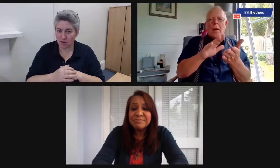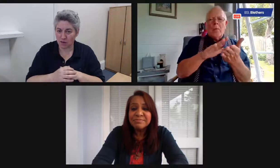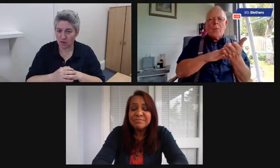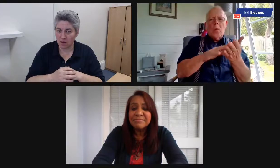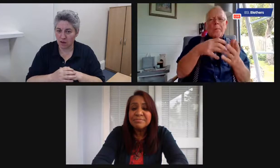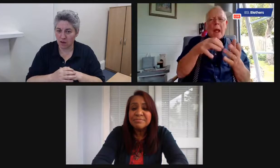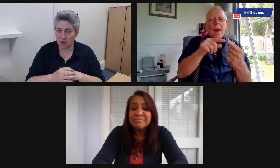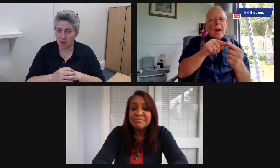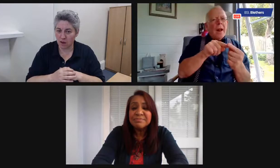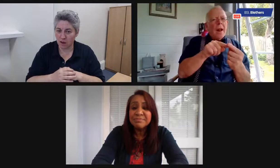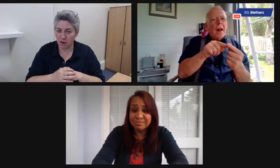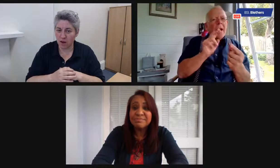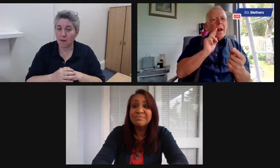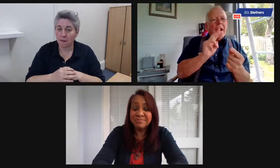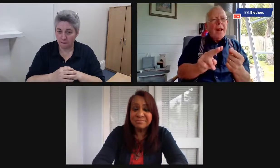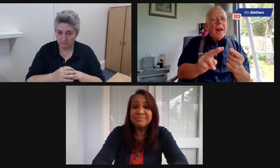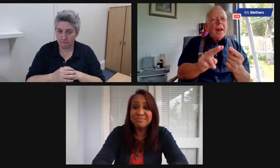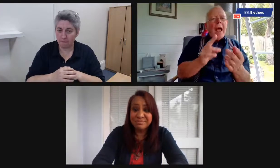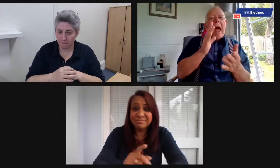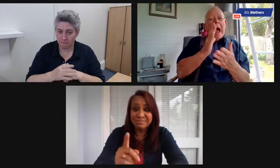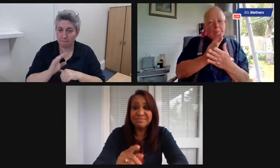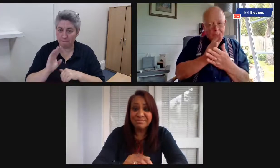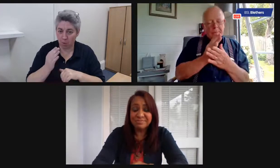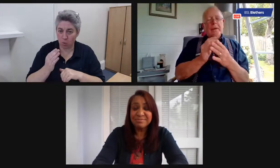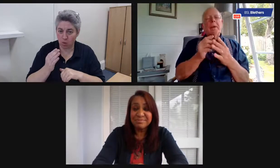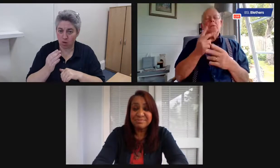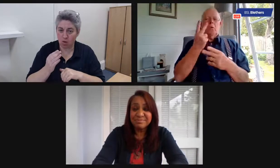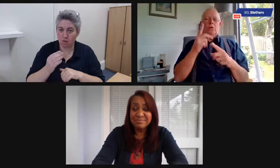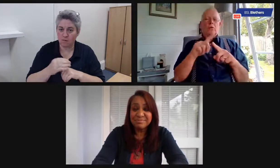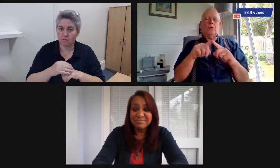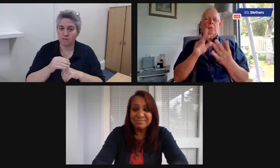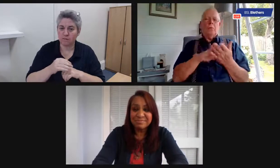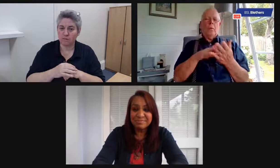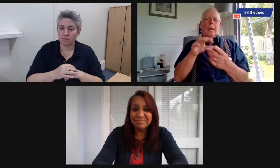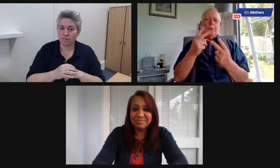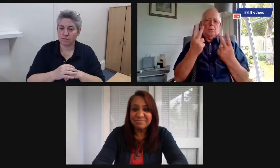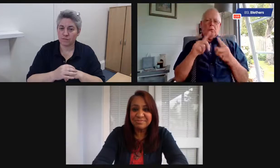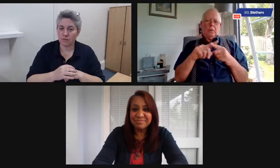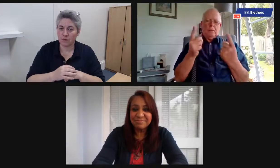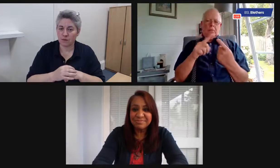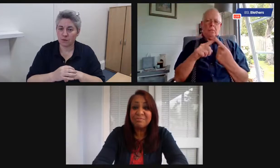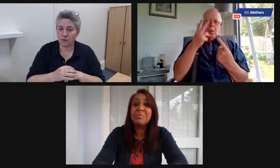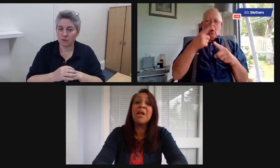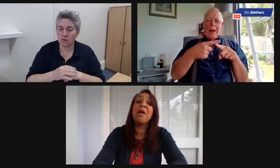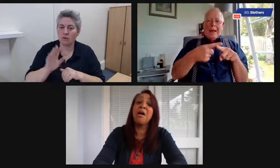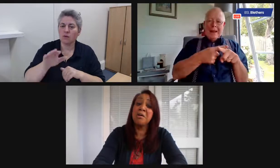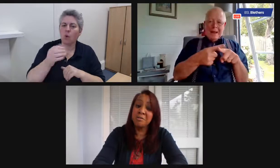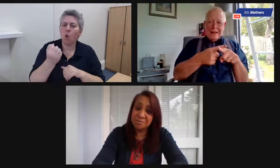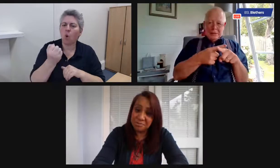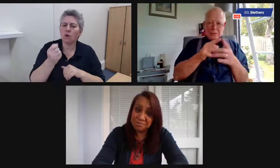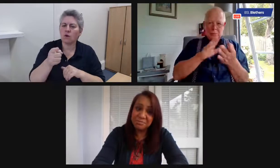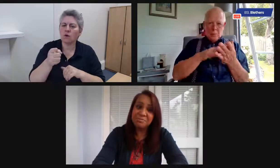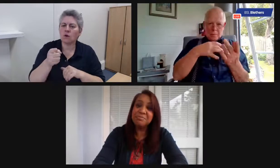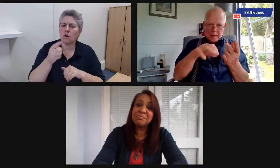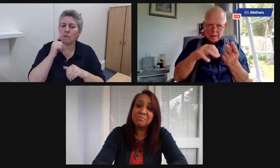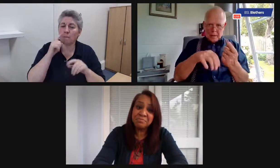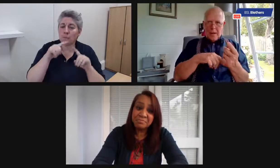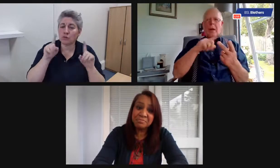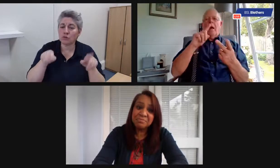rapeseed, that lovely image that Manjeet put up, and there was another image of bluebells. Actually, there are two different kinds of bluebells. There's the